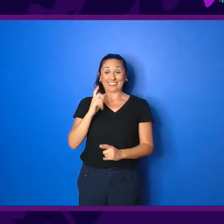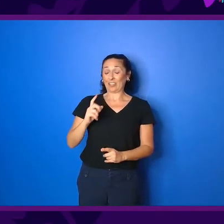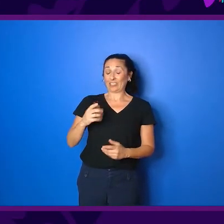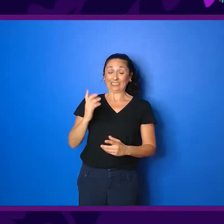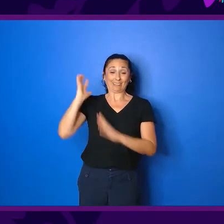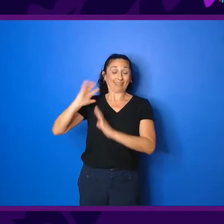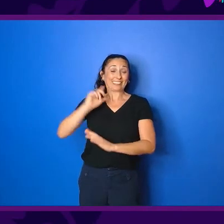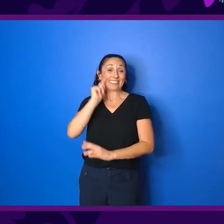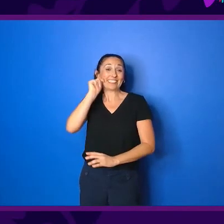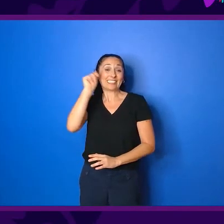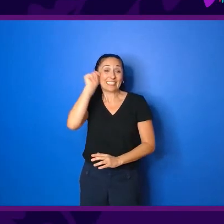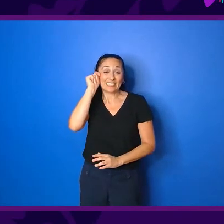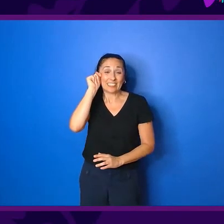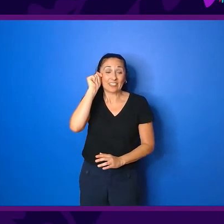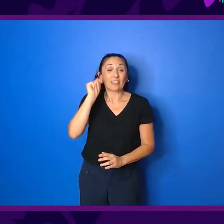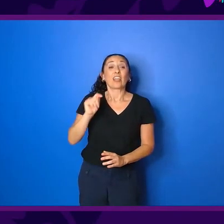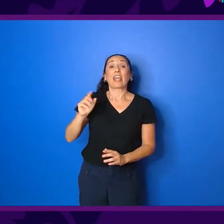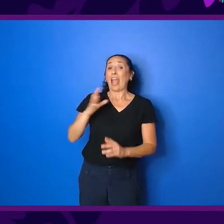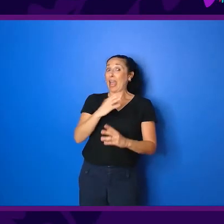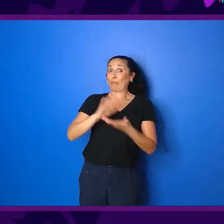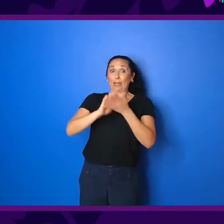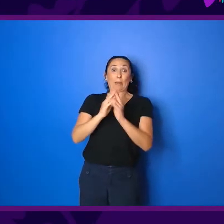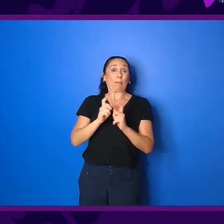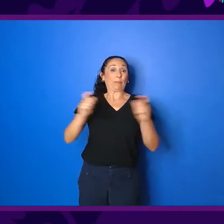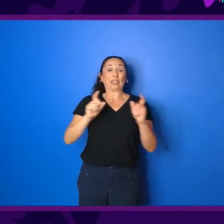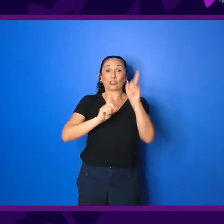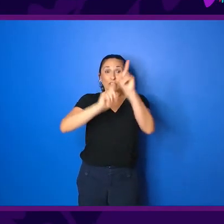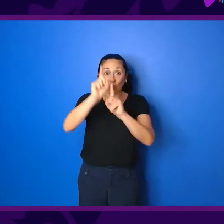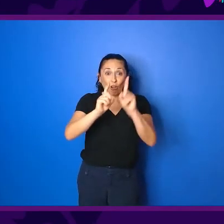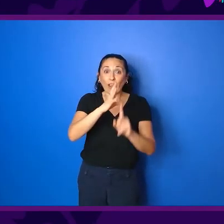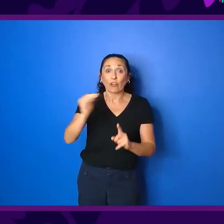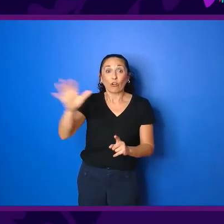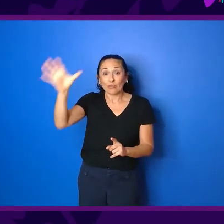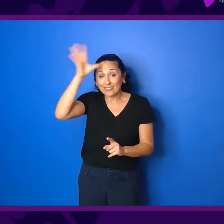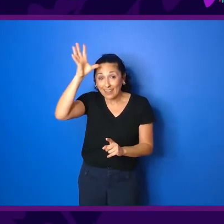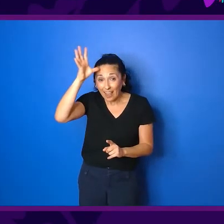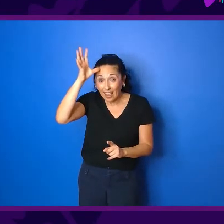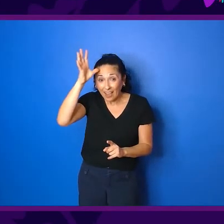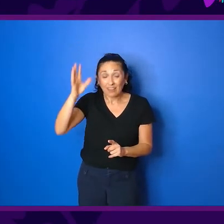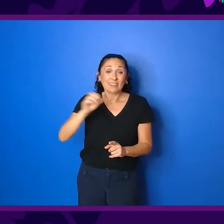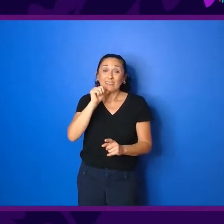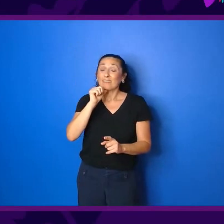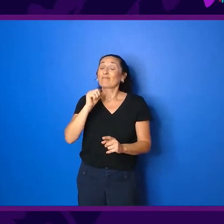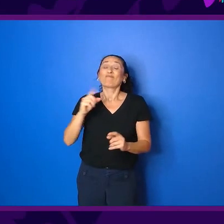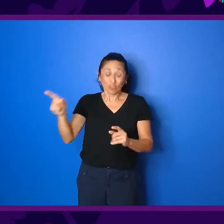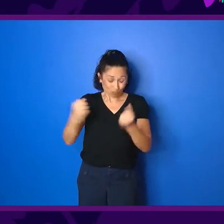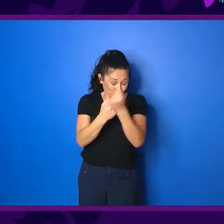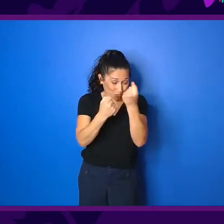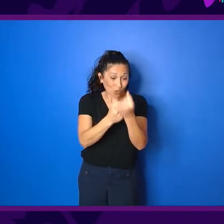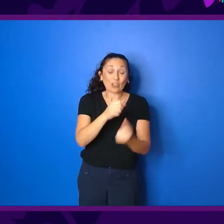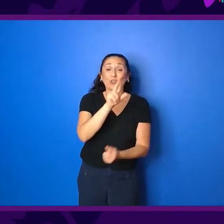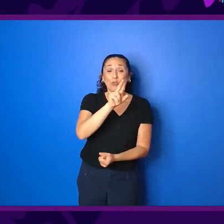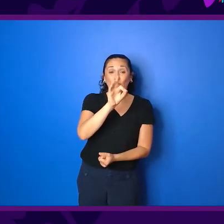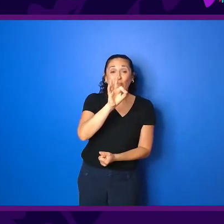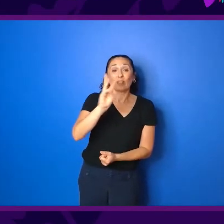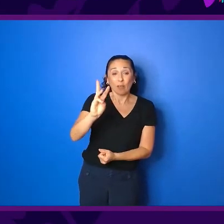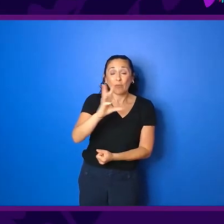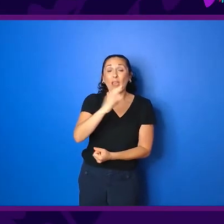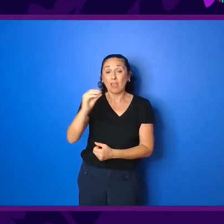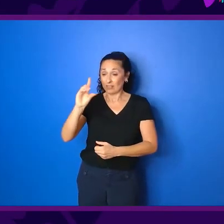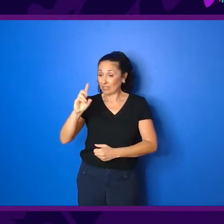And of course, her dad, who is with her, who has always supported not only farm workers, but the Dolores Huerta Foundation. Yes, I want to